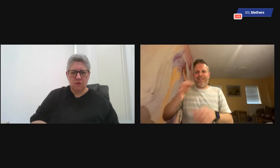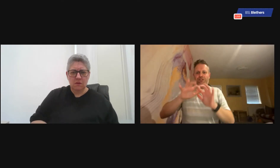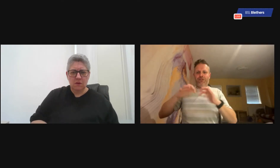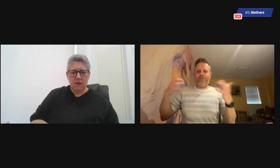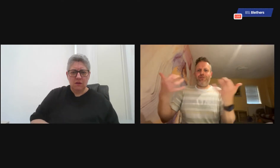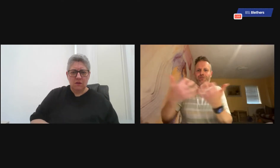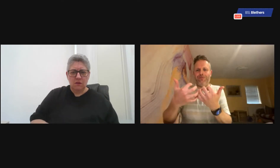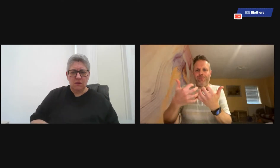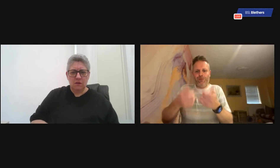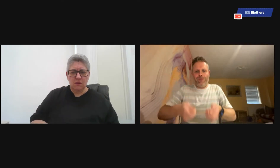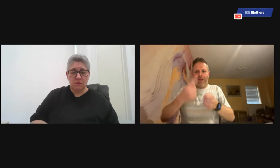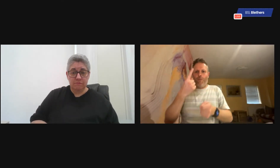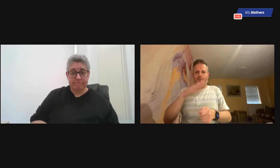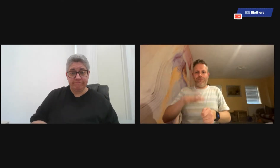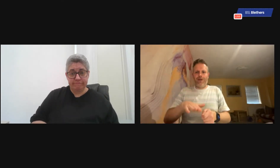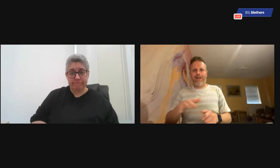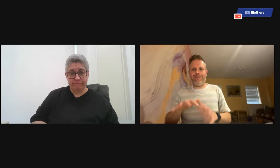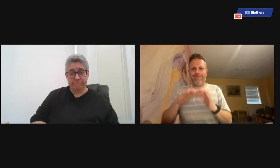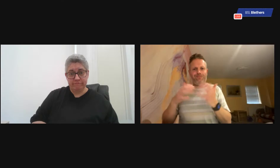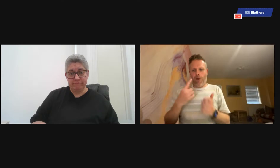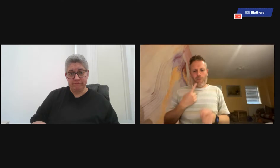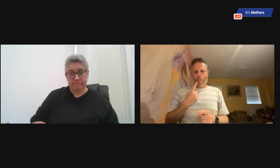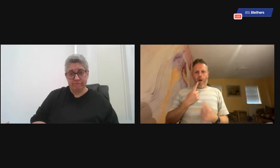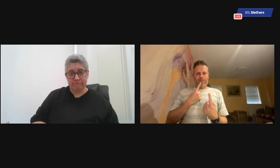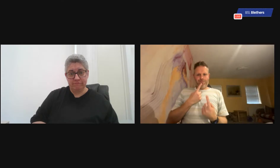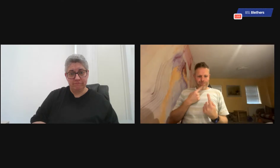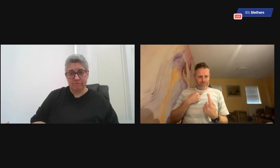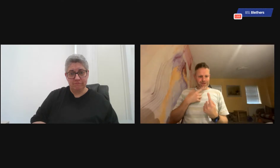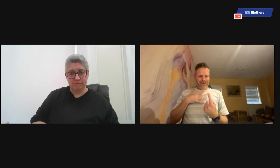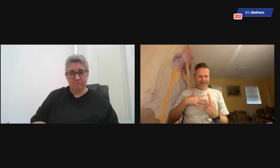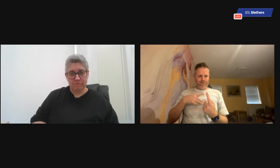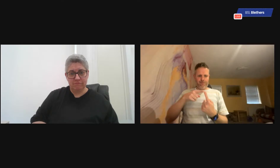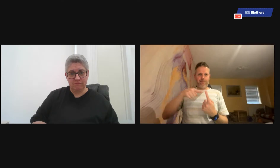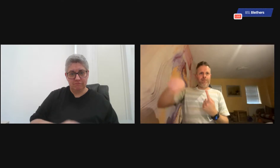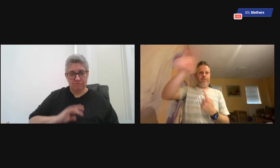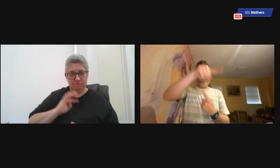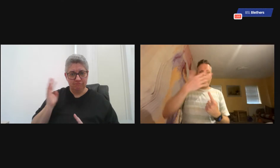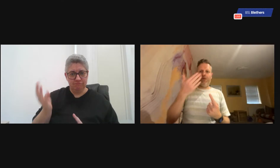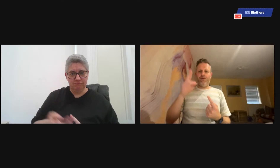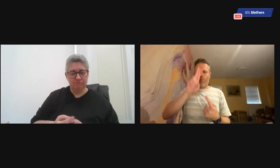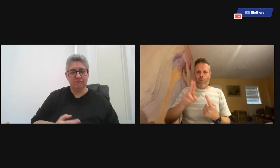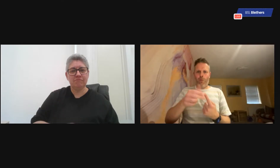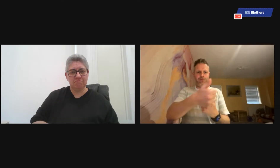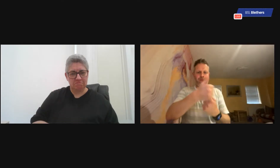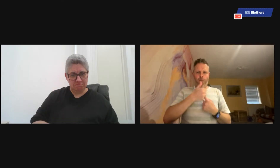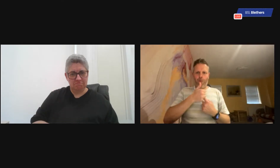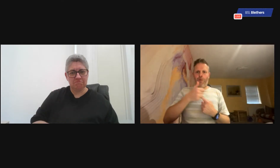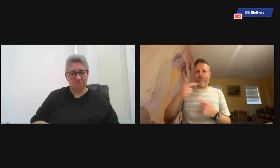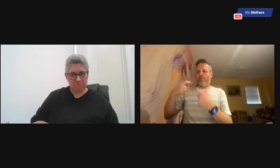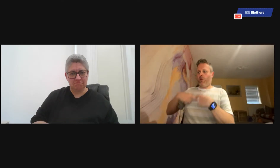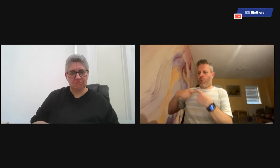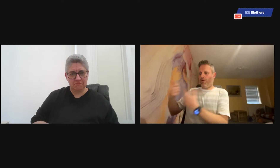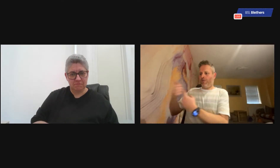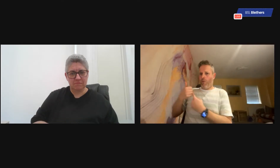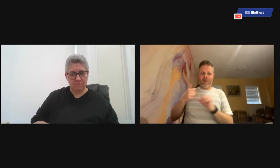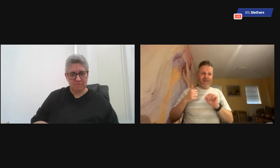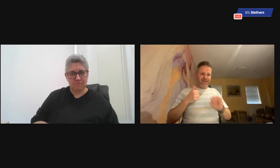assessed and being checked, and yeah. Yeah, you know how they say it takes a village to raise a child? I think